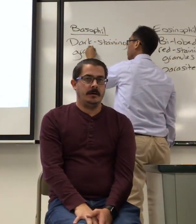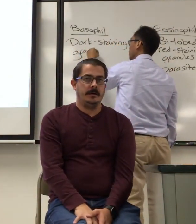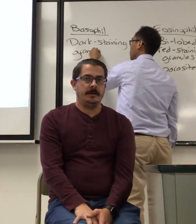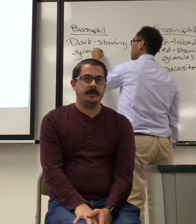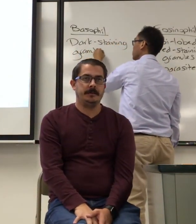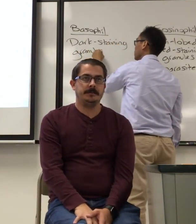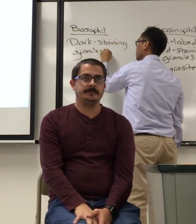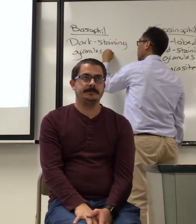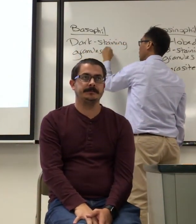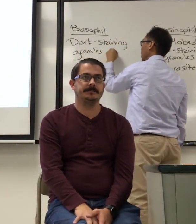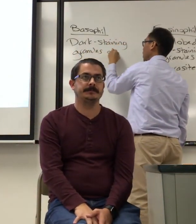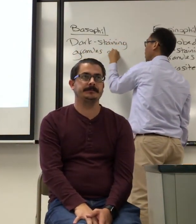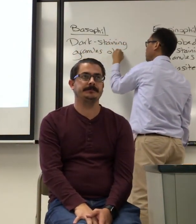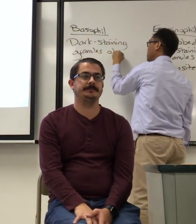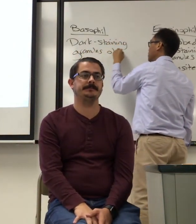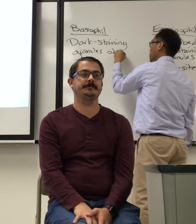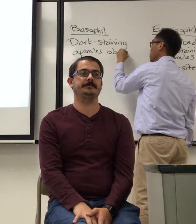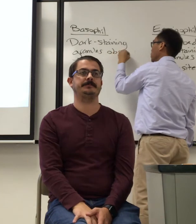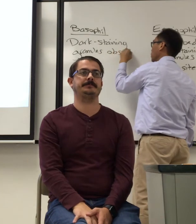granules